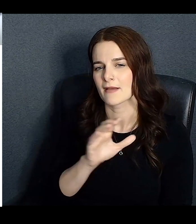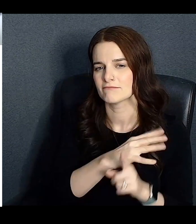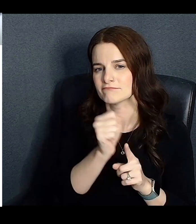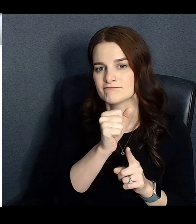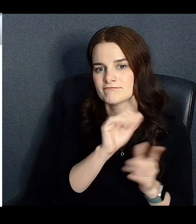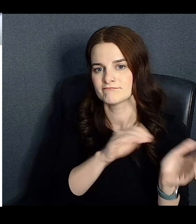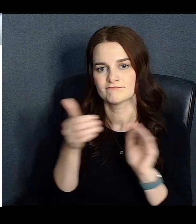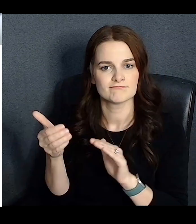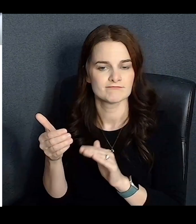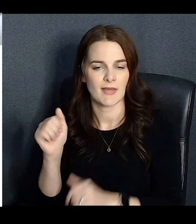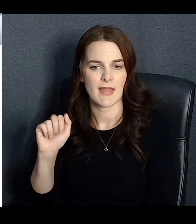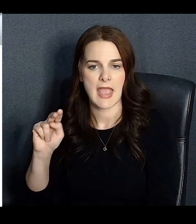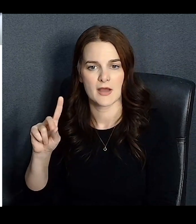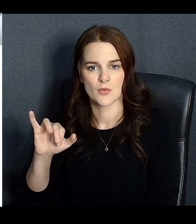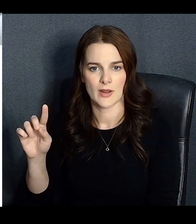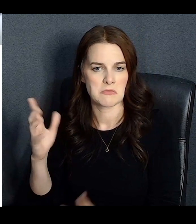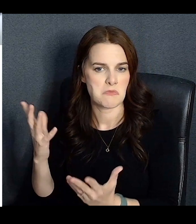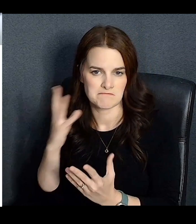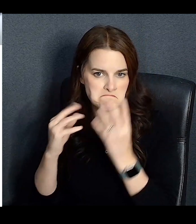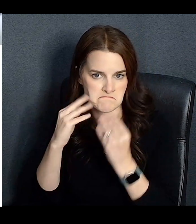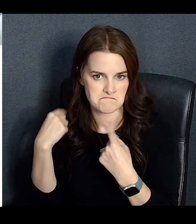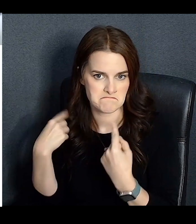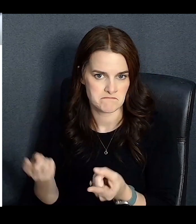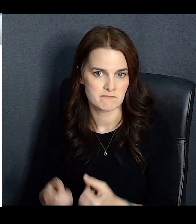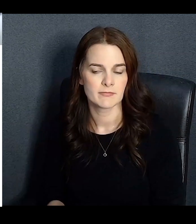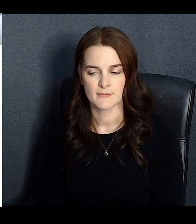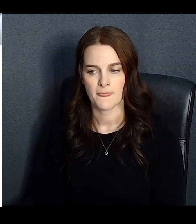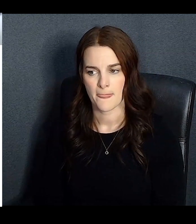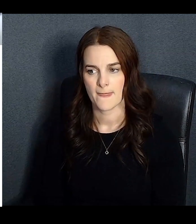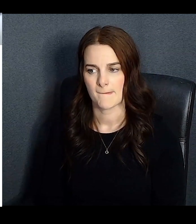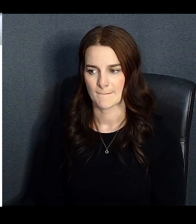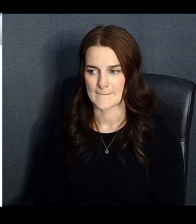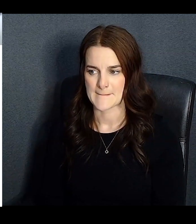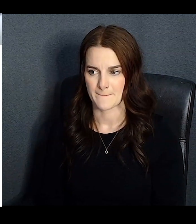dynamic, right, than what I've experienced in Androids.